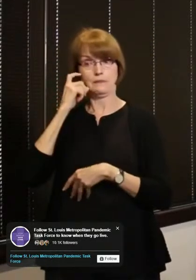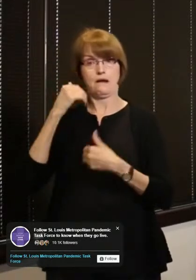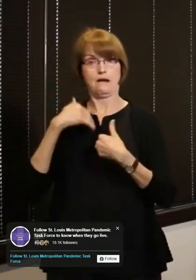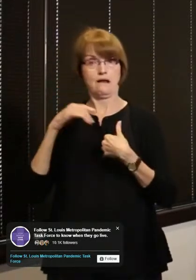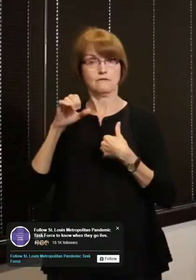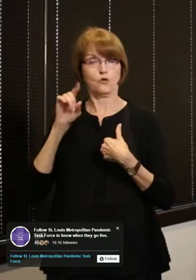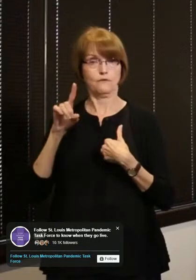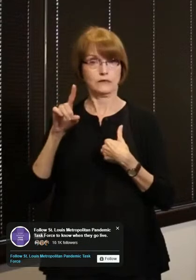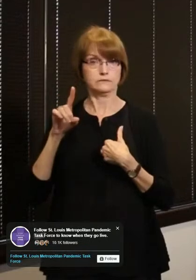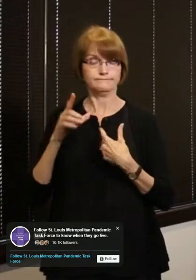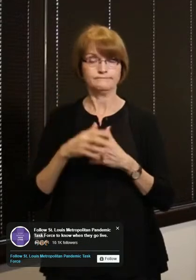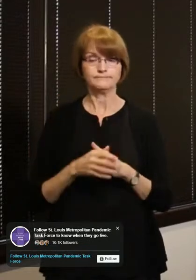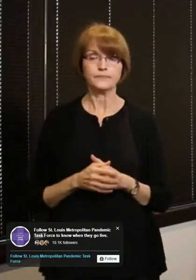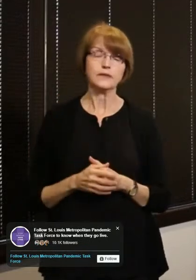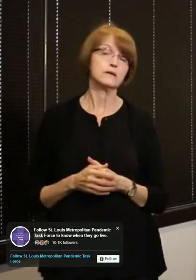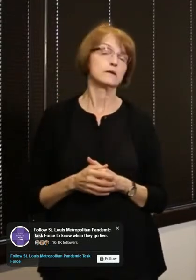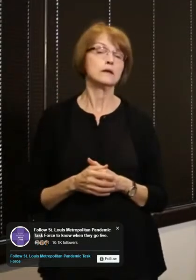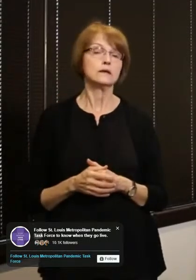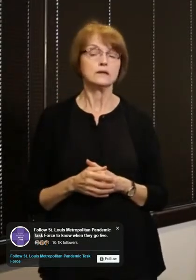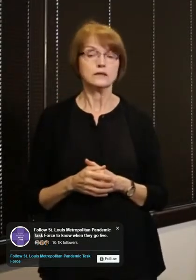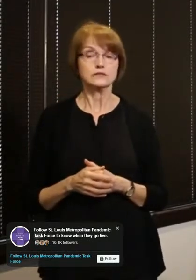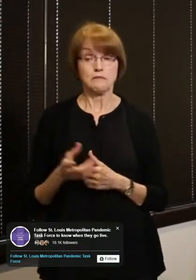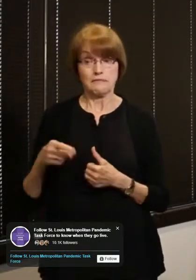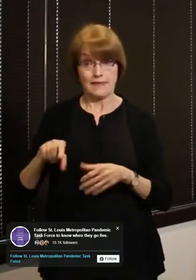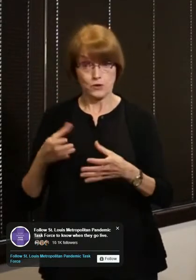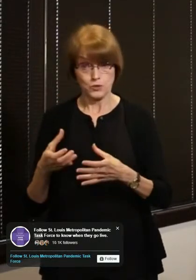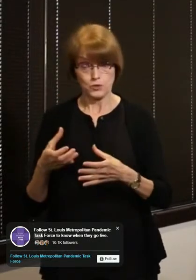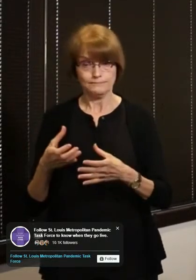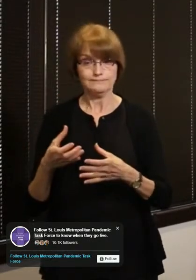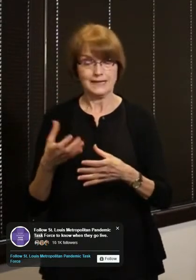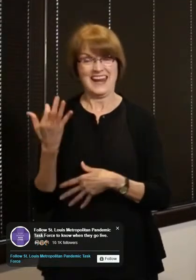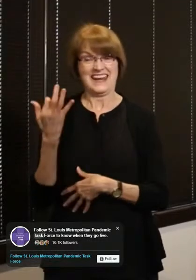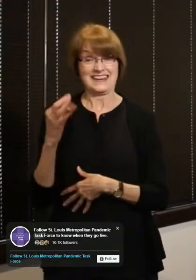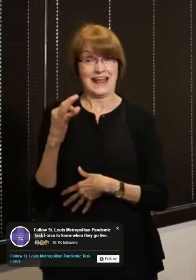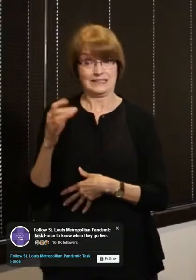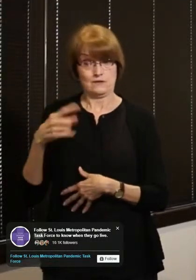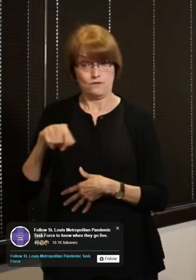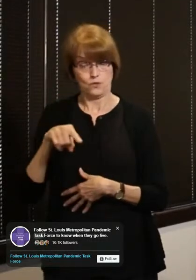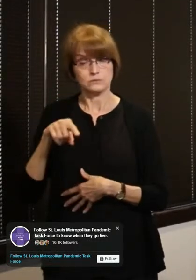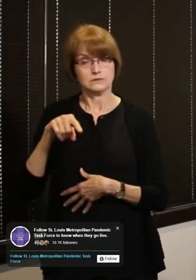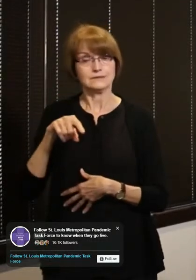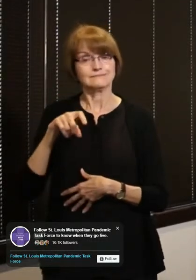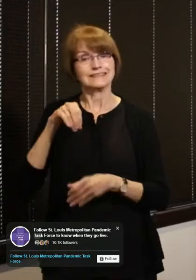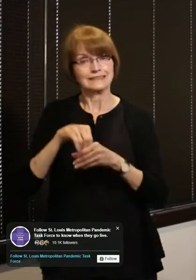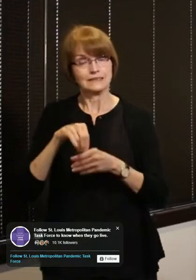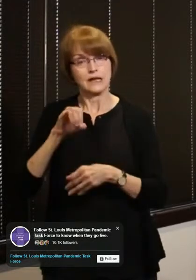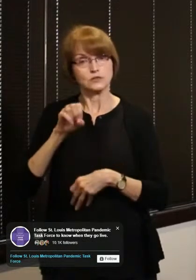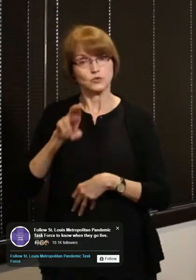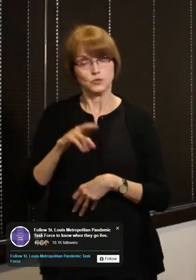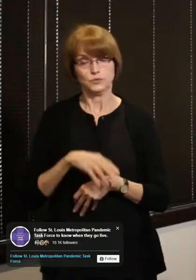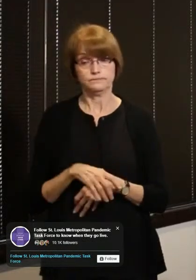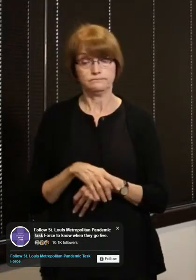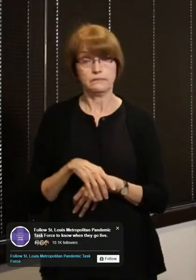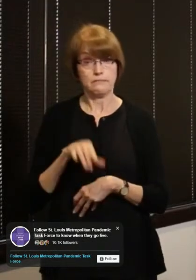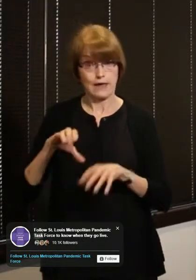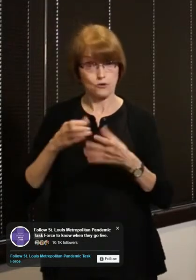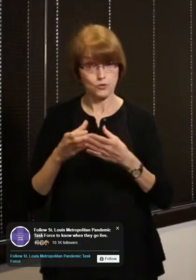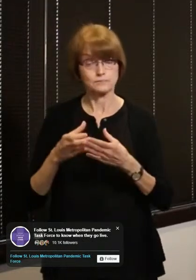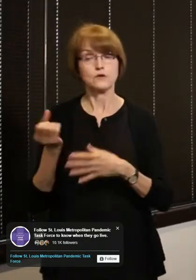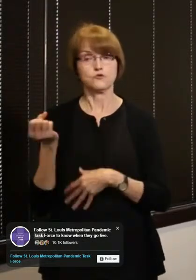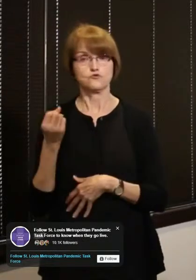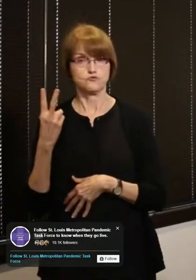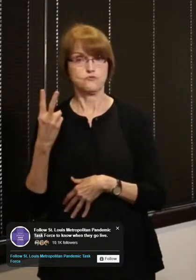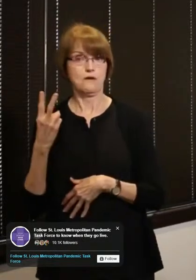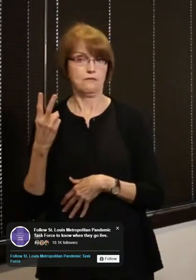then. Now we have 19 suspected COVID patients in our intensive care units, and we have 12